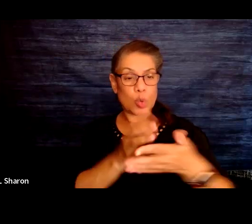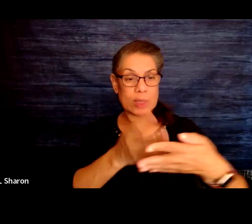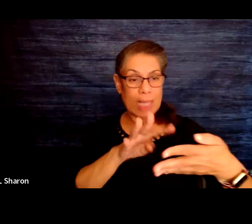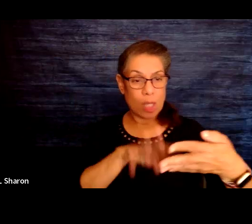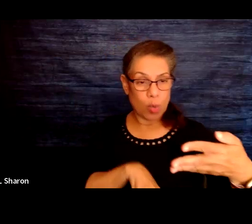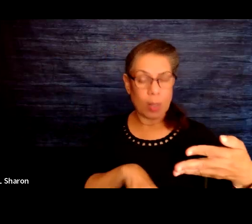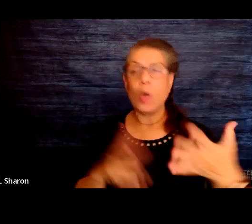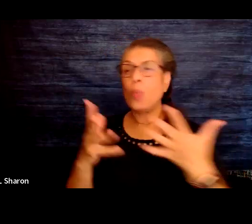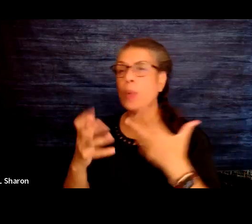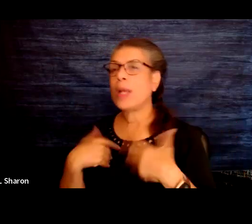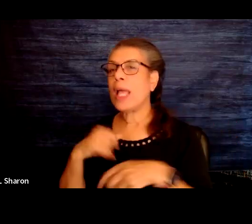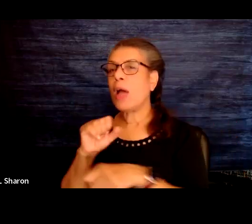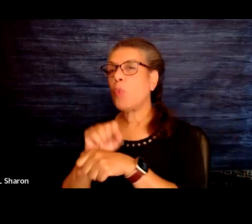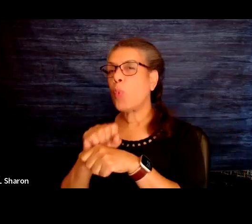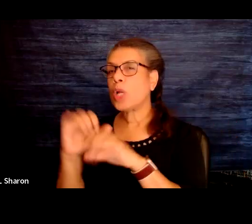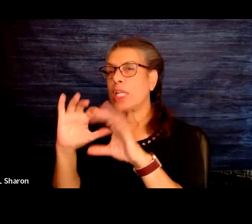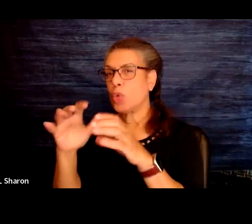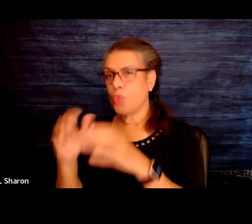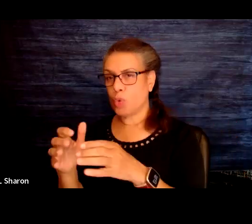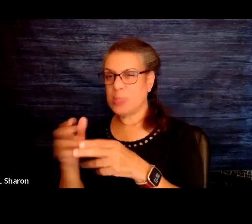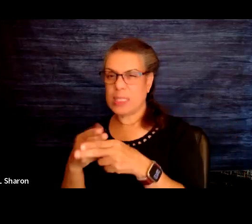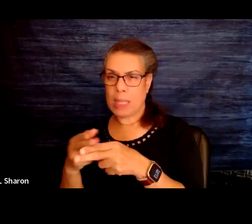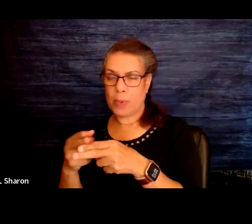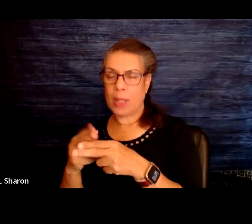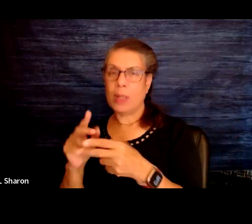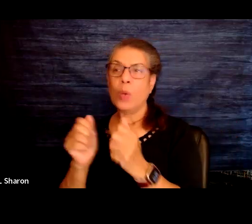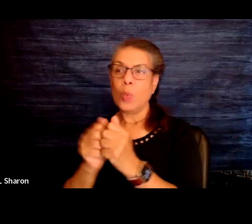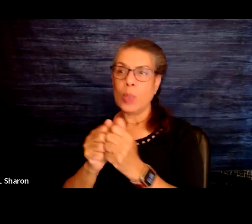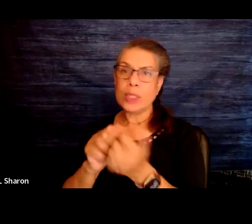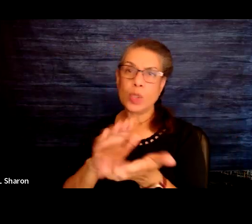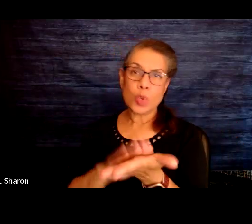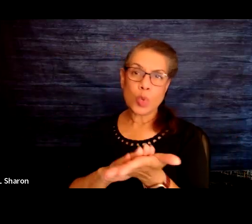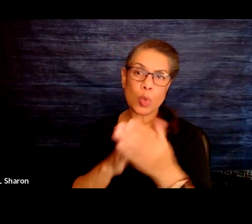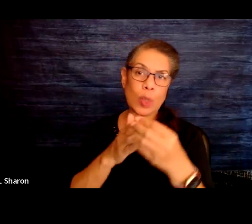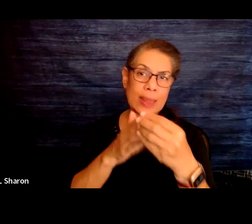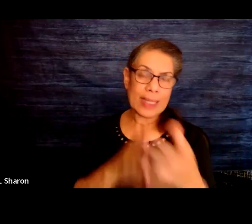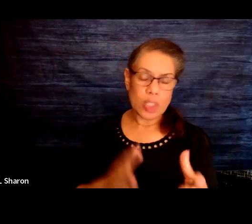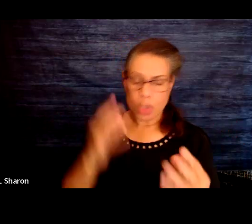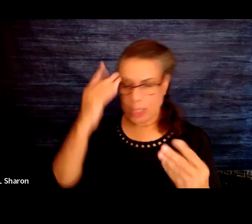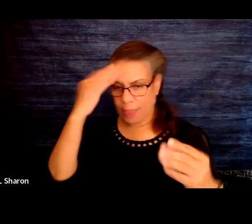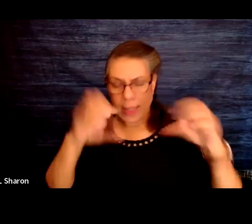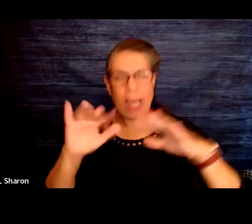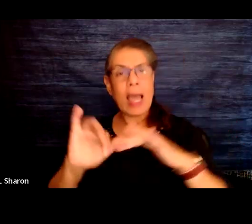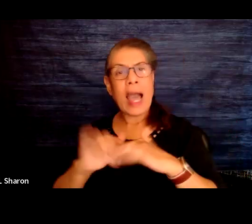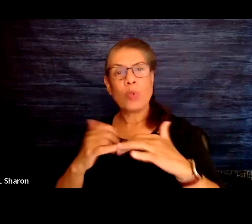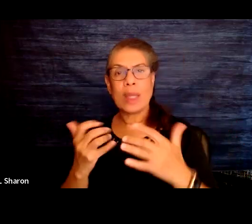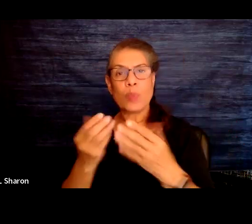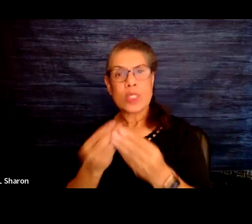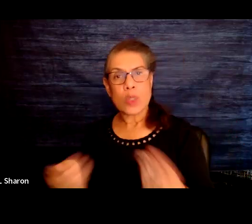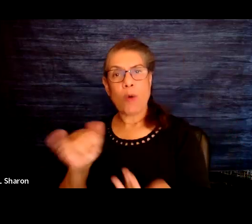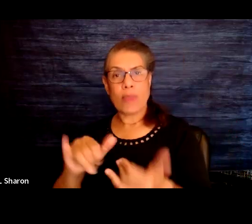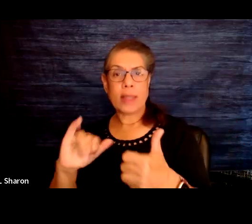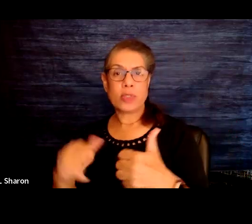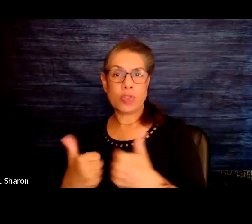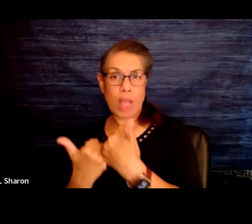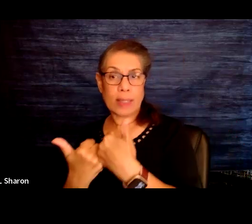to establish working groups in the short term with school leaders and other stakeholders to brainstorm how to overcome some of those issues. Again,